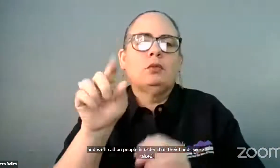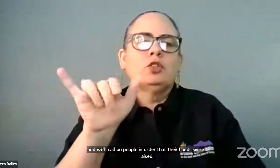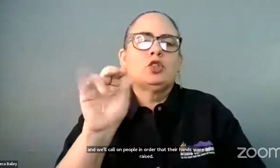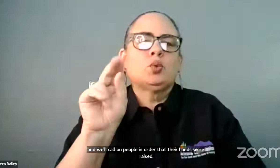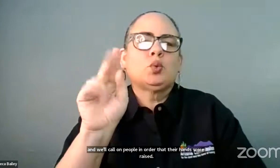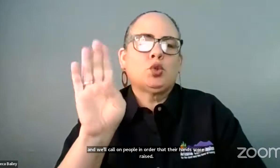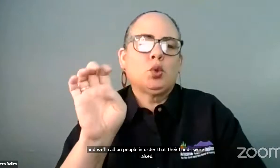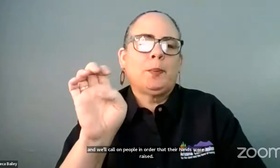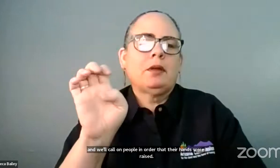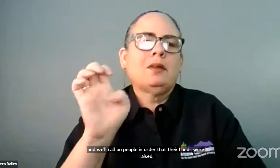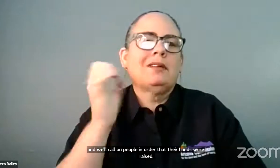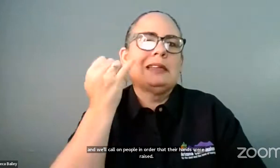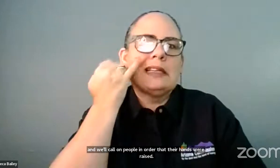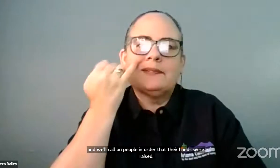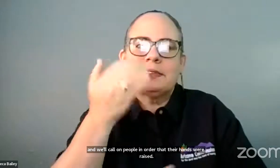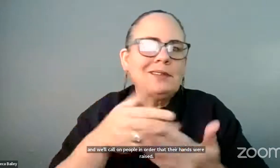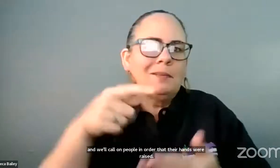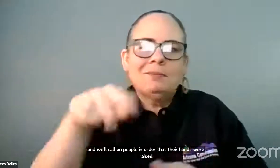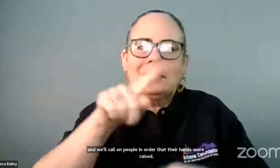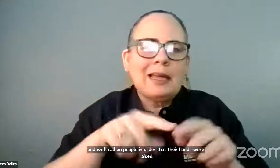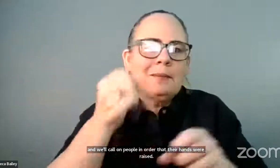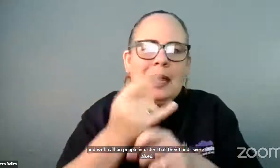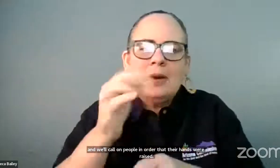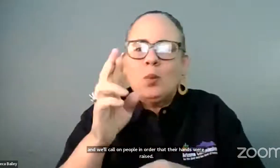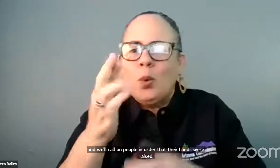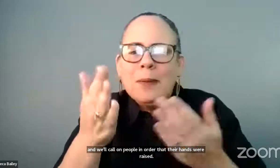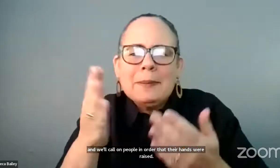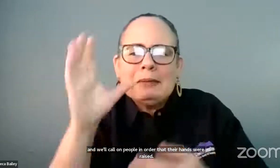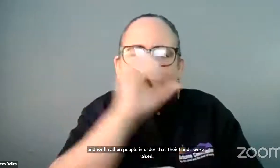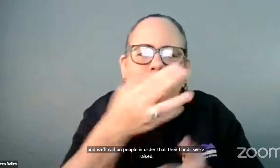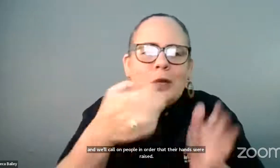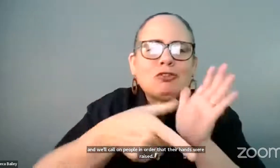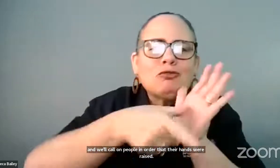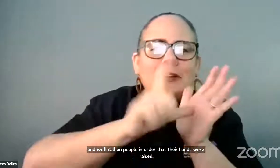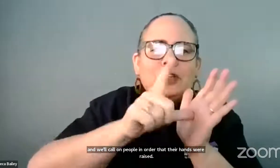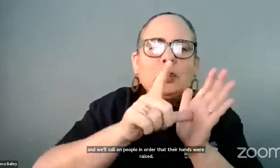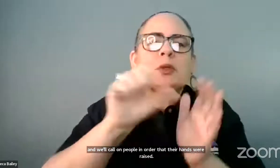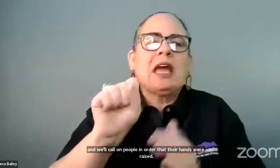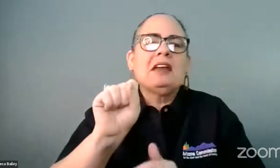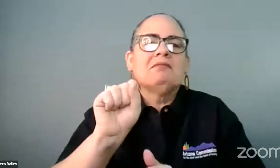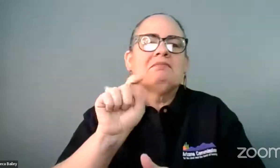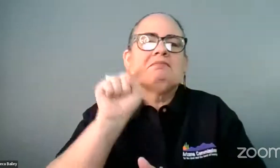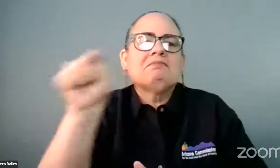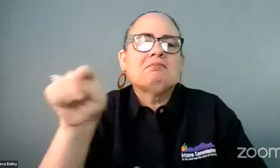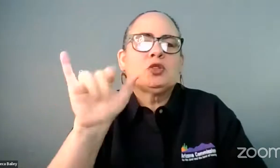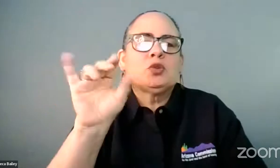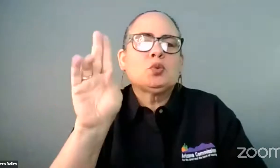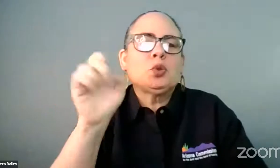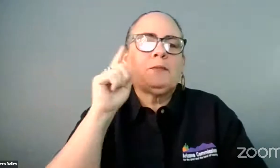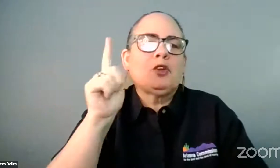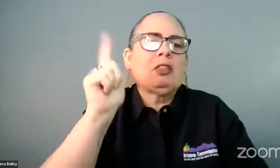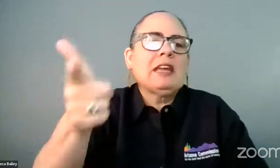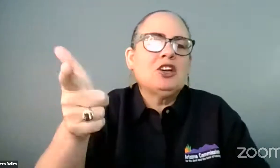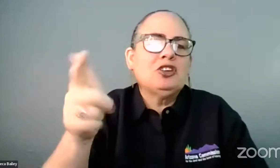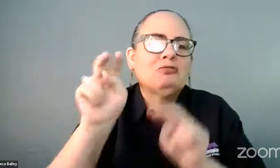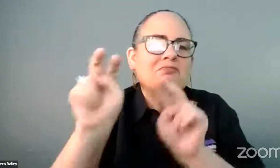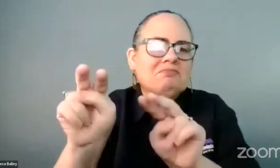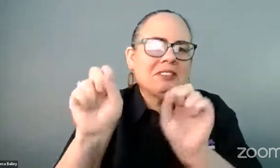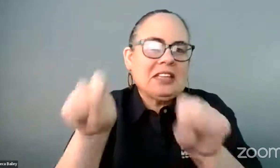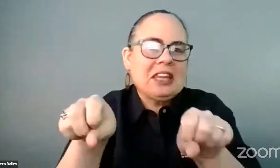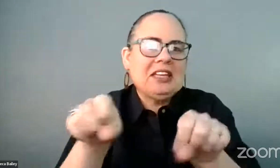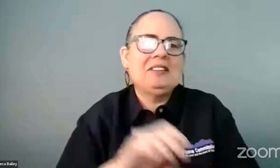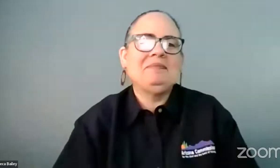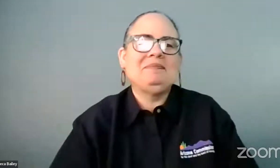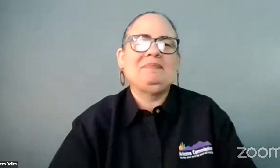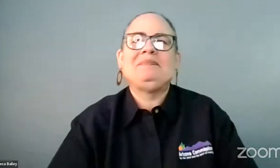This forum will be recorded for YouTube for those people who were unable to attend or would